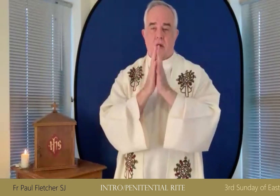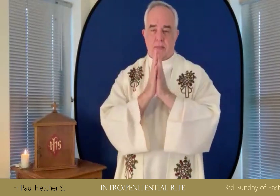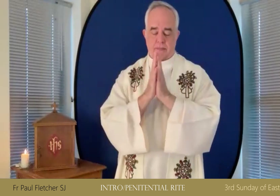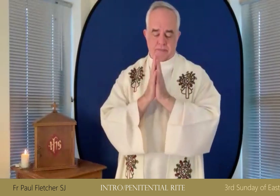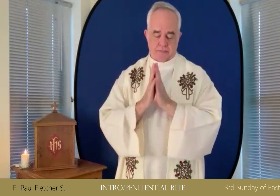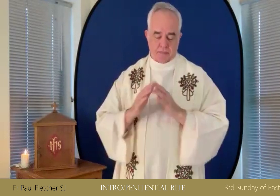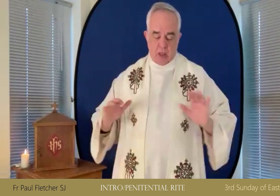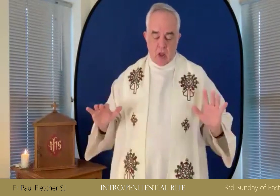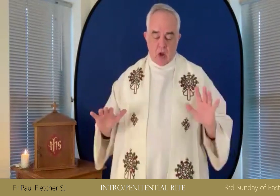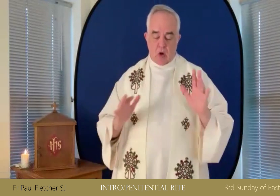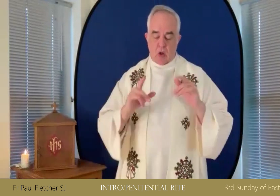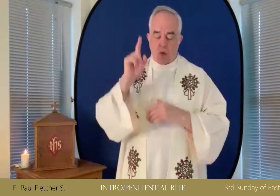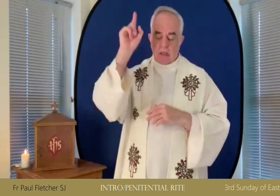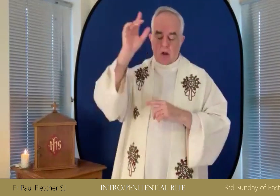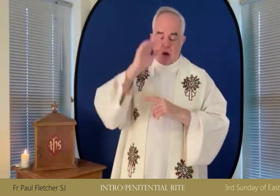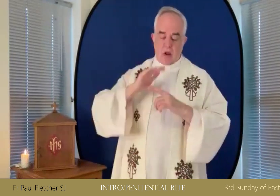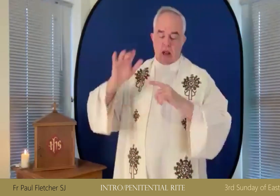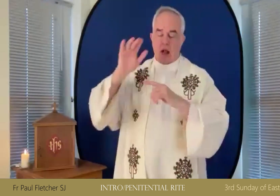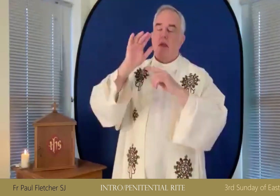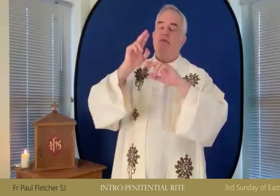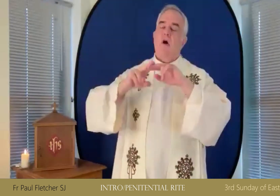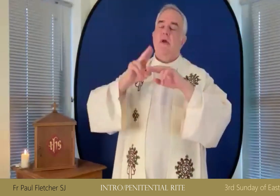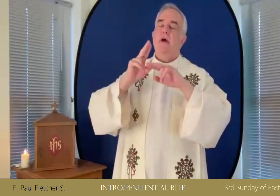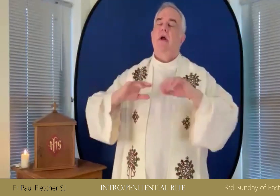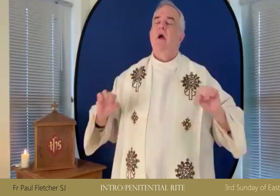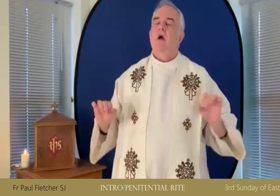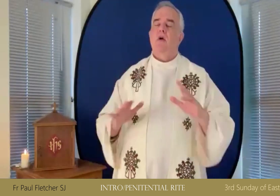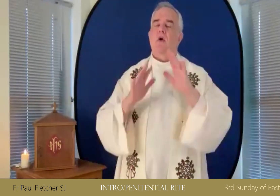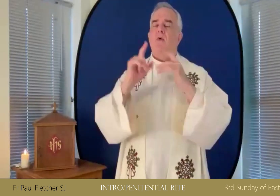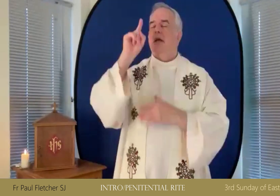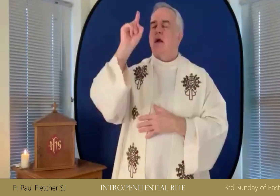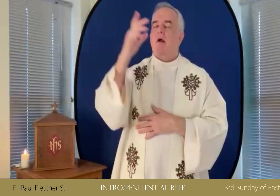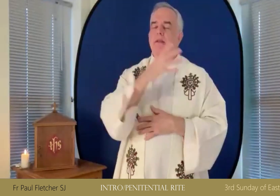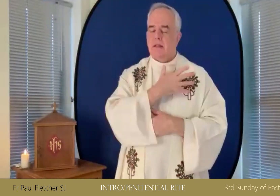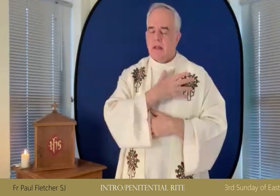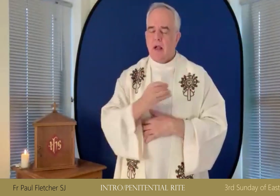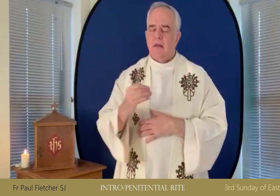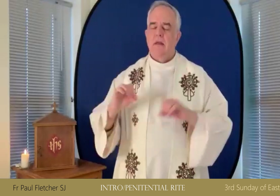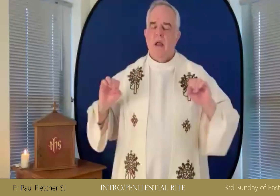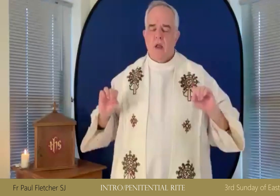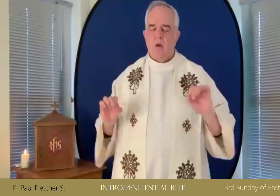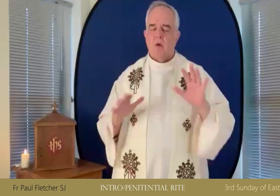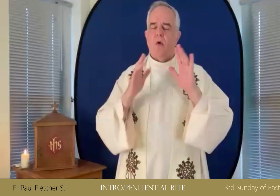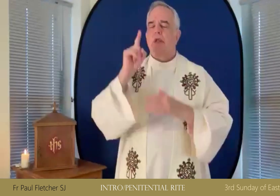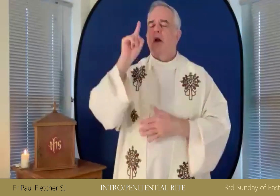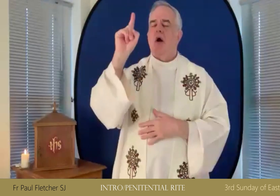Amen. Glory to God, the Father. Glory to God, the Son. Glory to God,